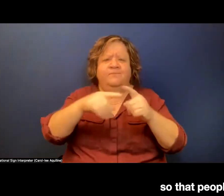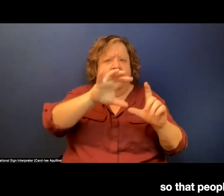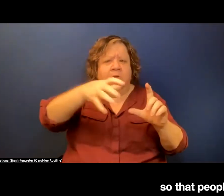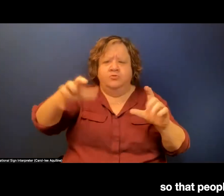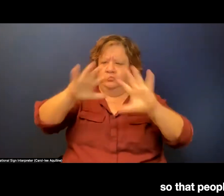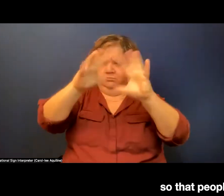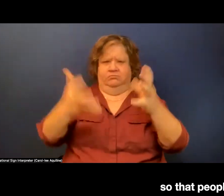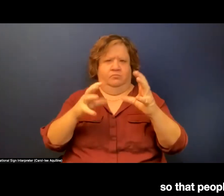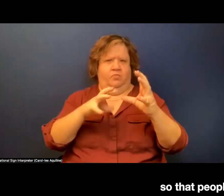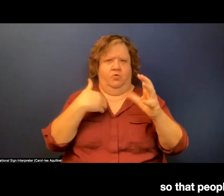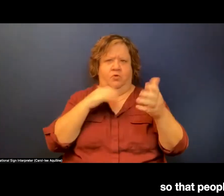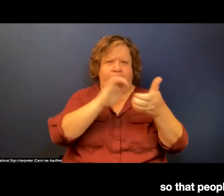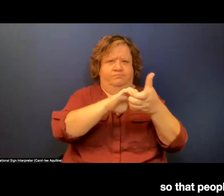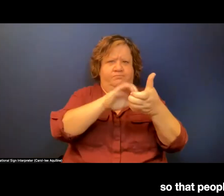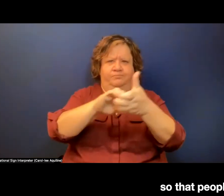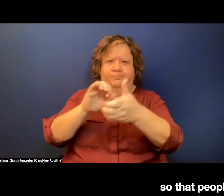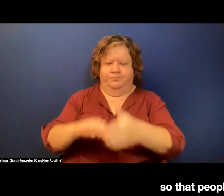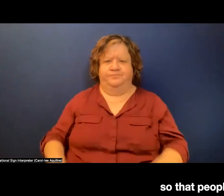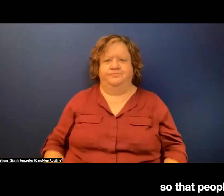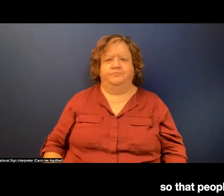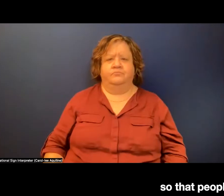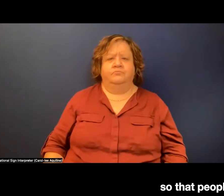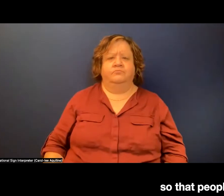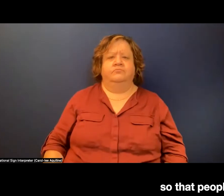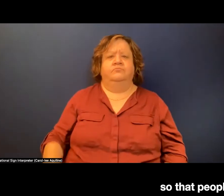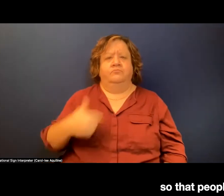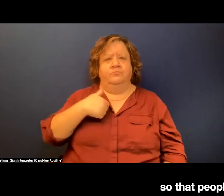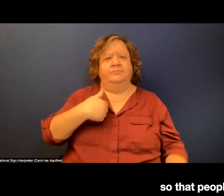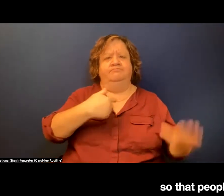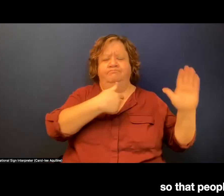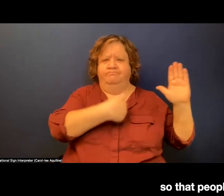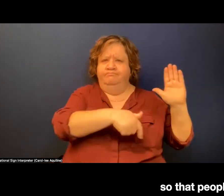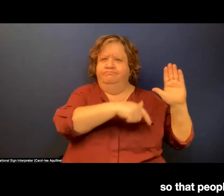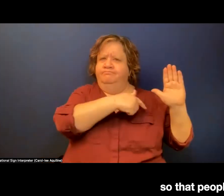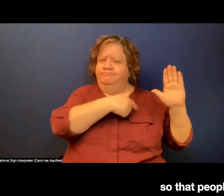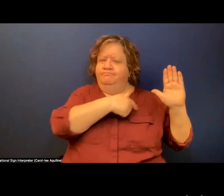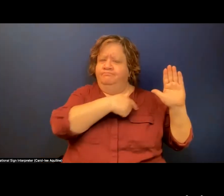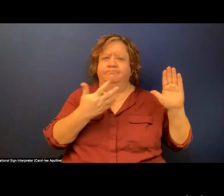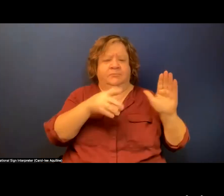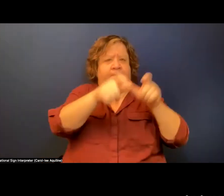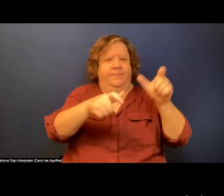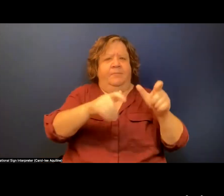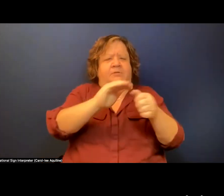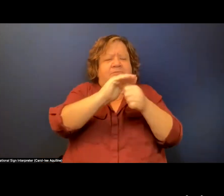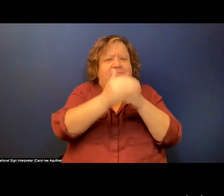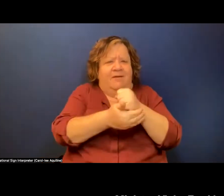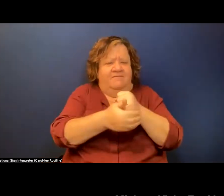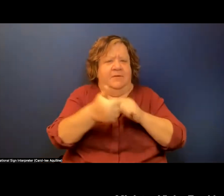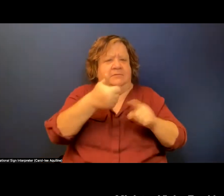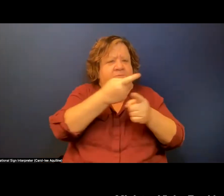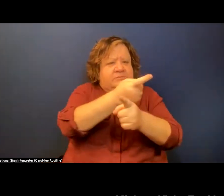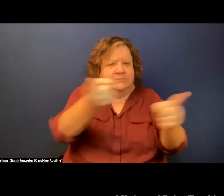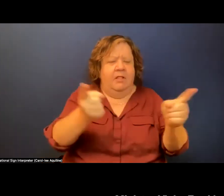freedom so that people can exercise agency over their lives. And